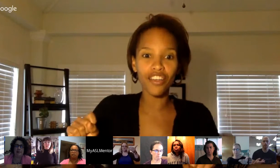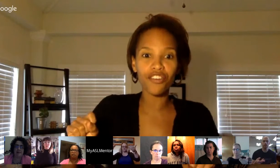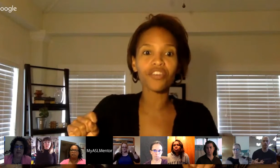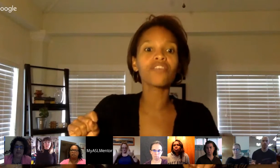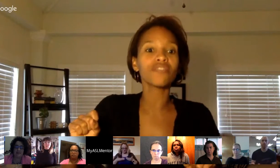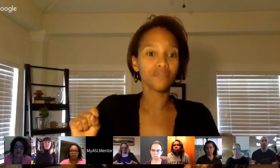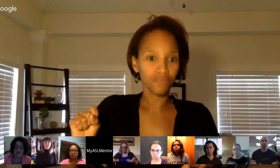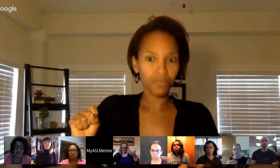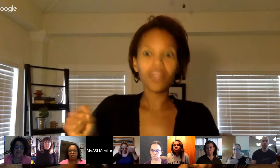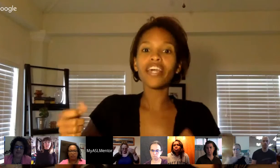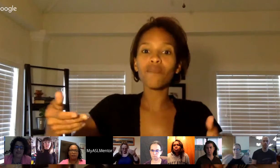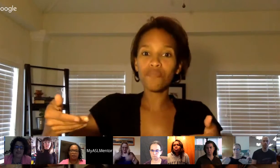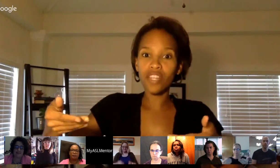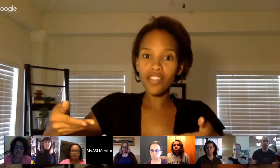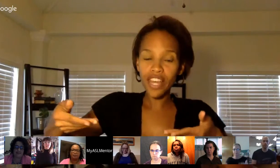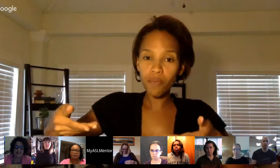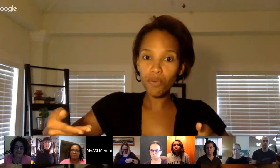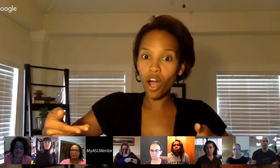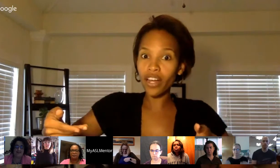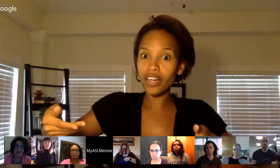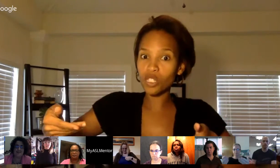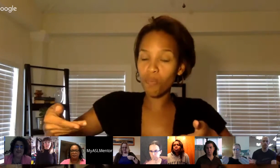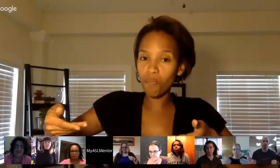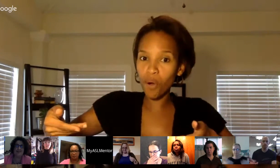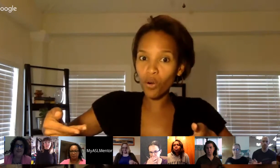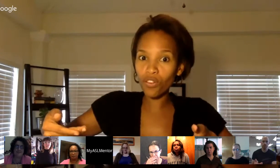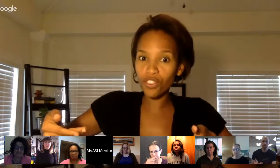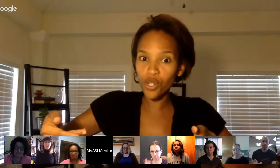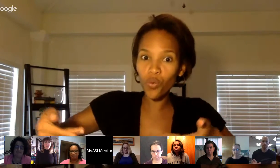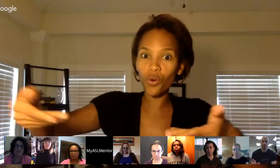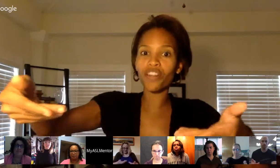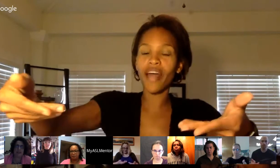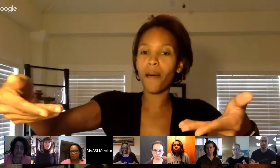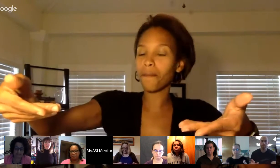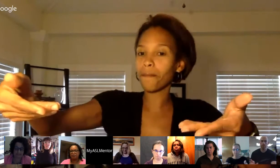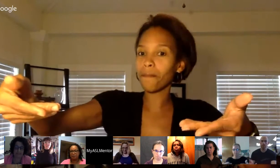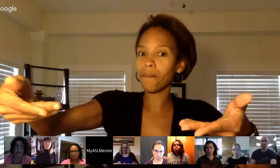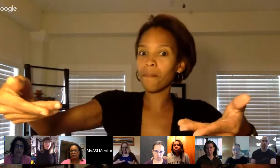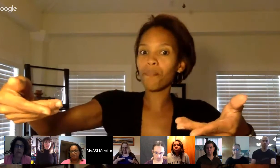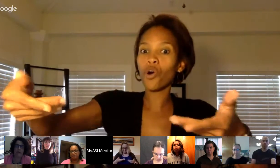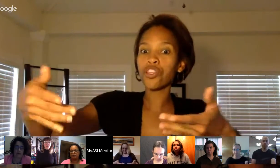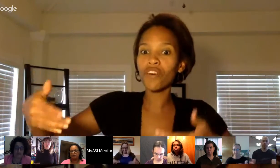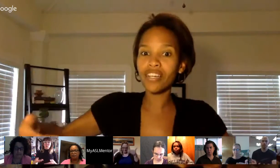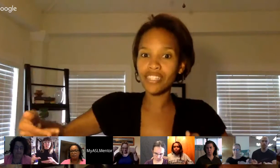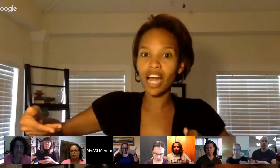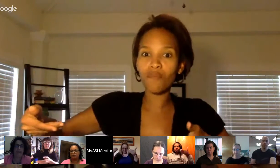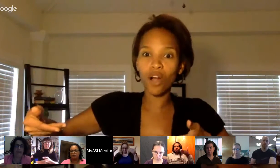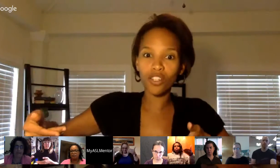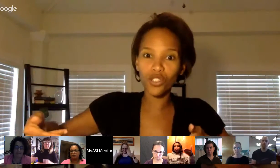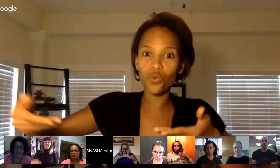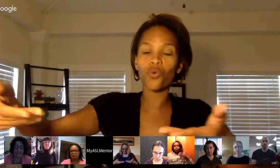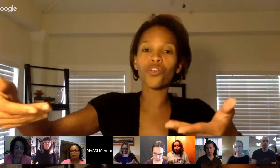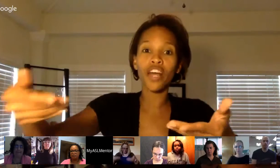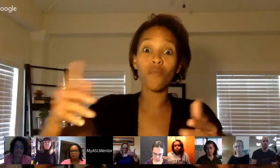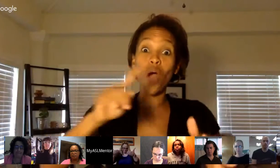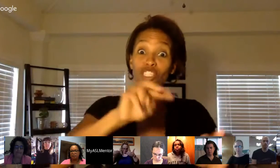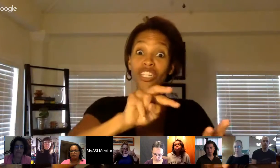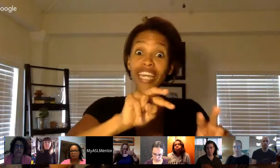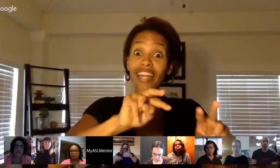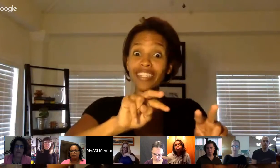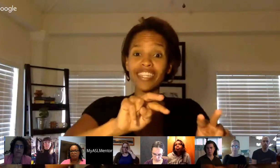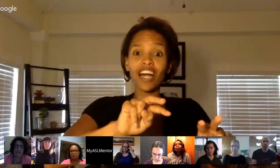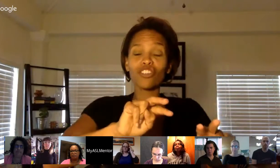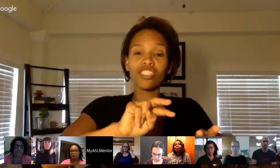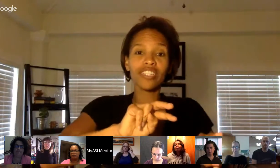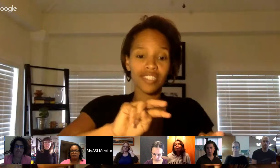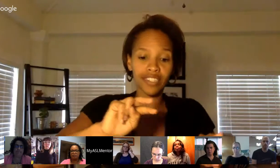got hired. Yep, they brought us both toward them. Both of us got brought toward them. Watch it